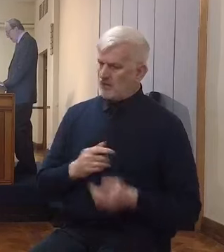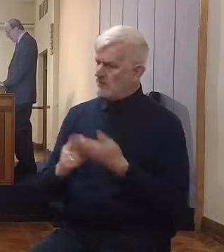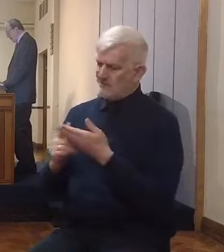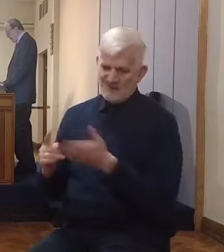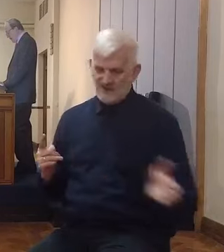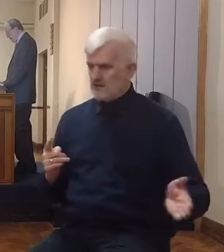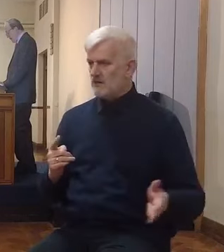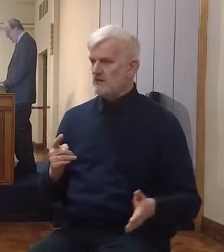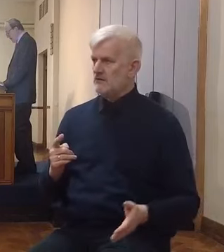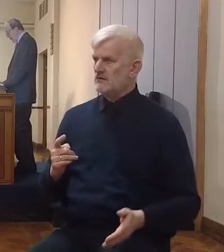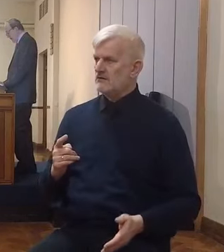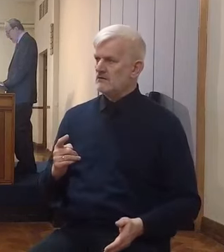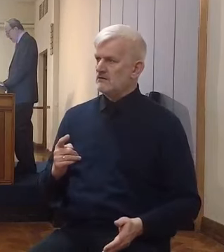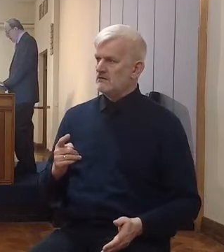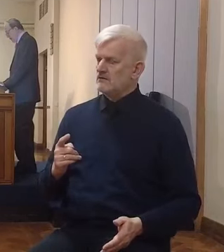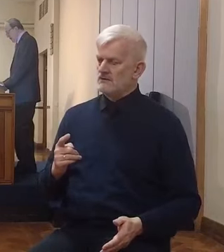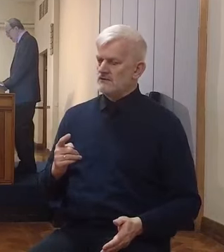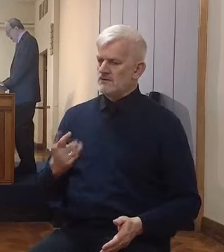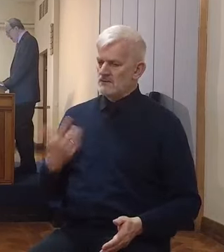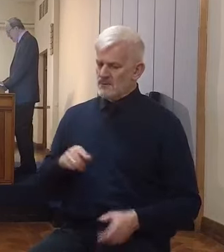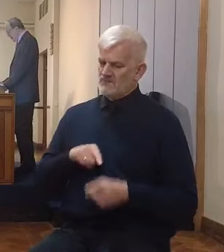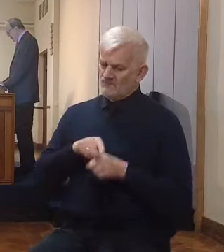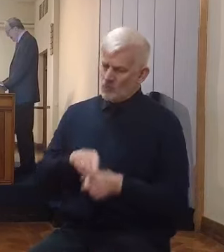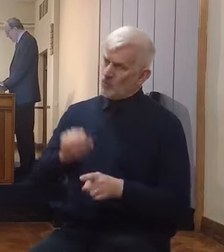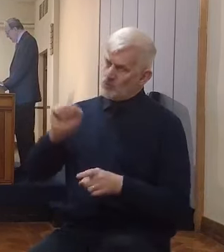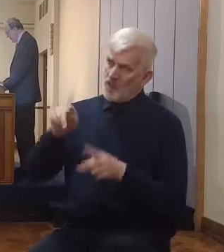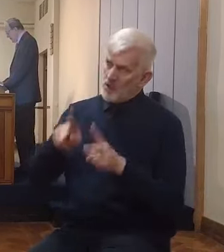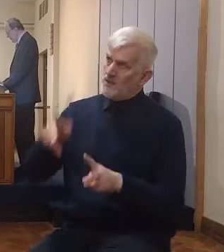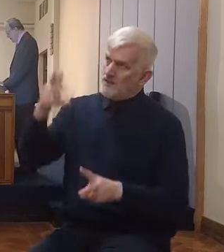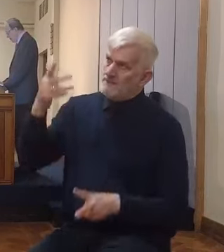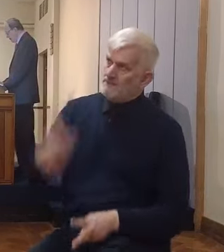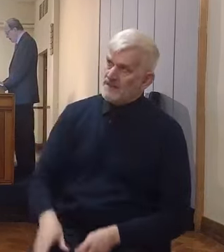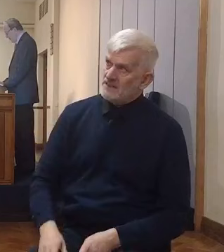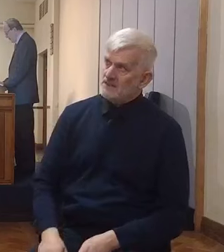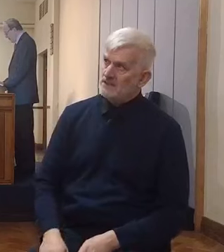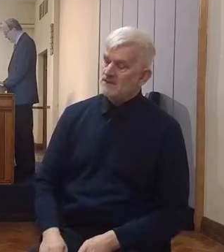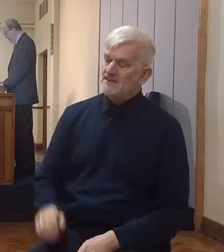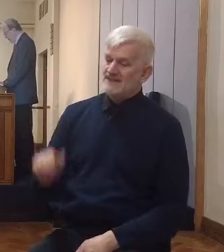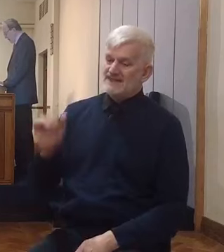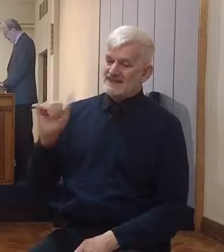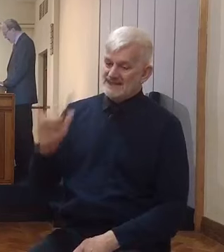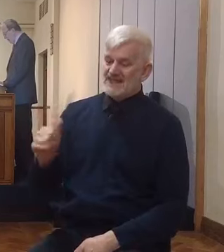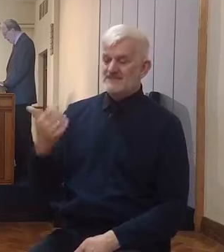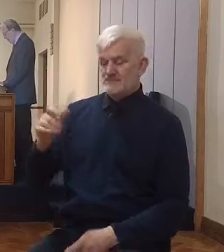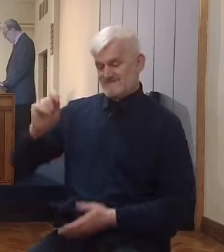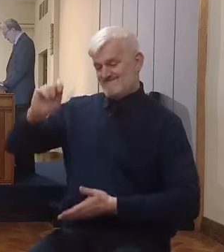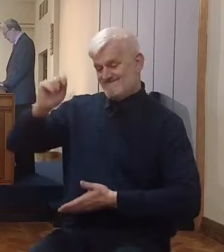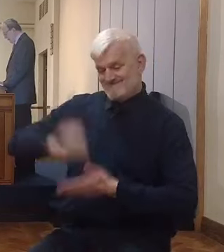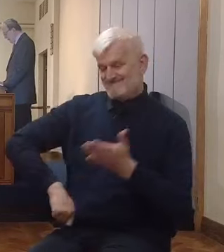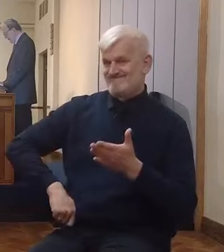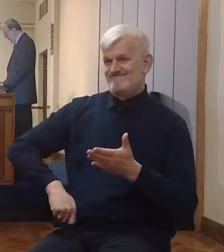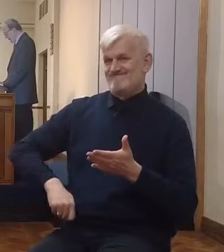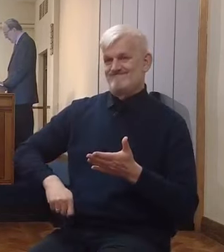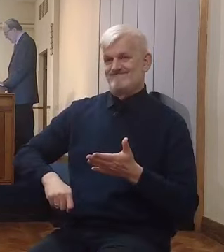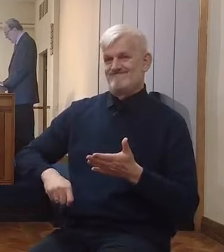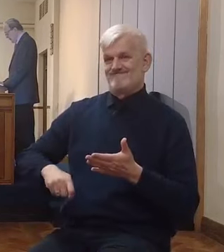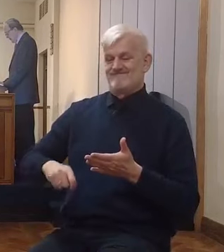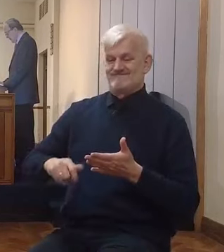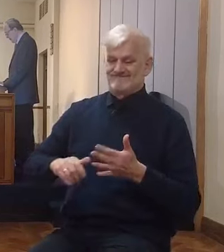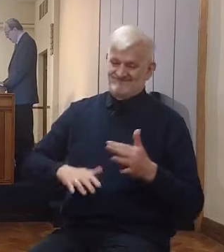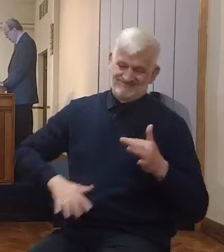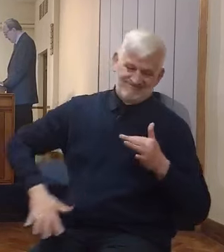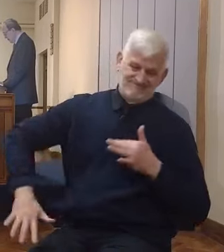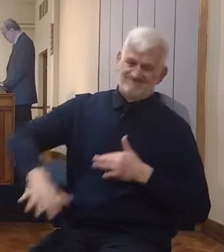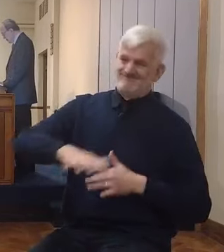steps declined from thy way. Though thou hast sore broken us in the place of dragons,